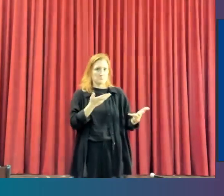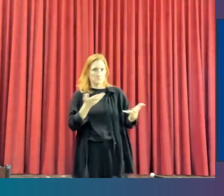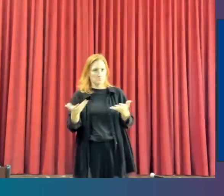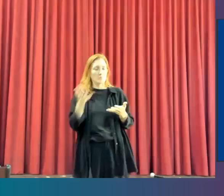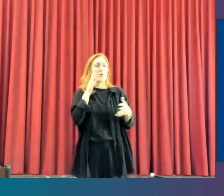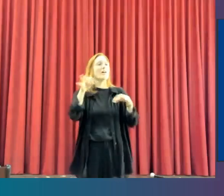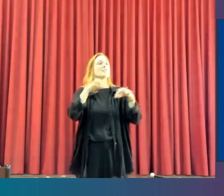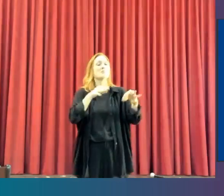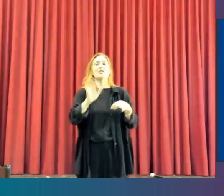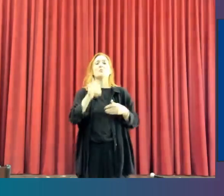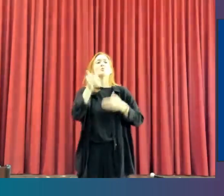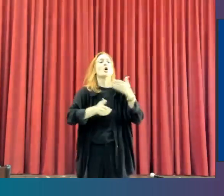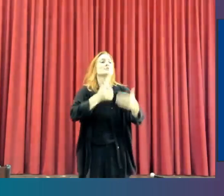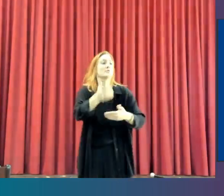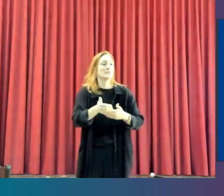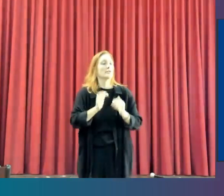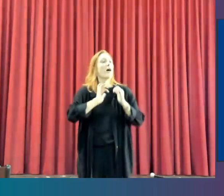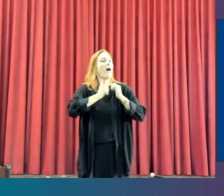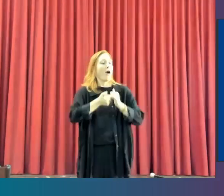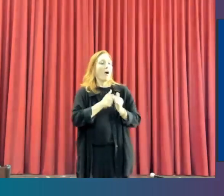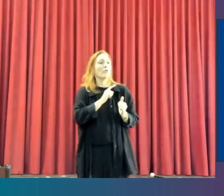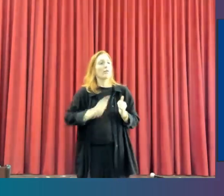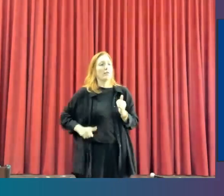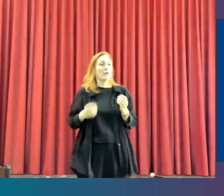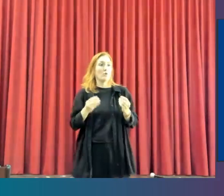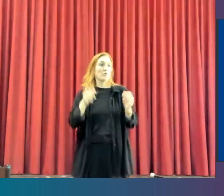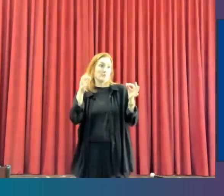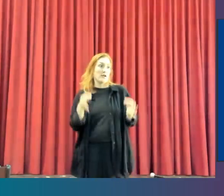We also have